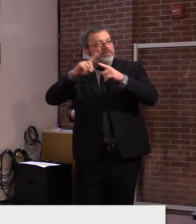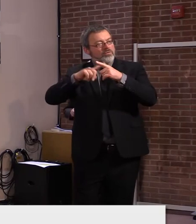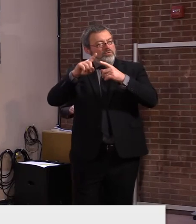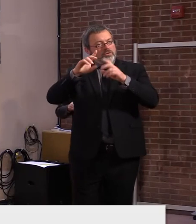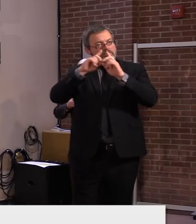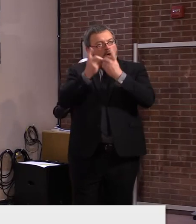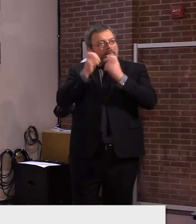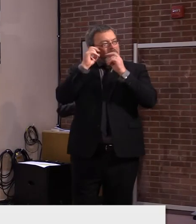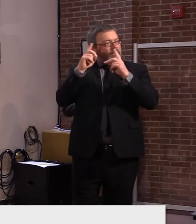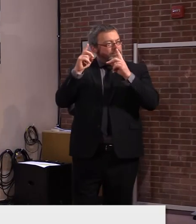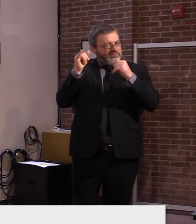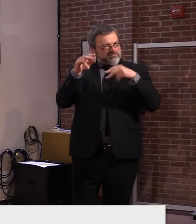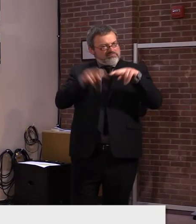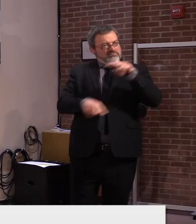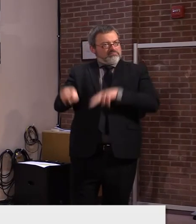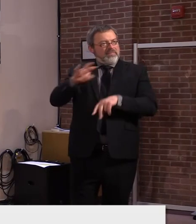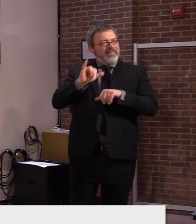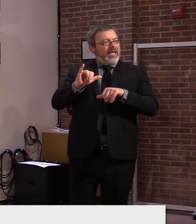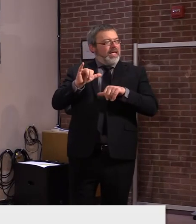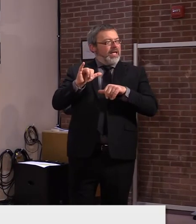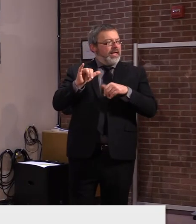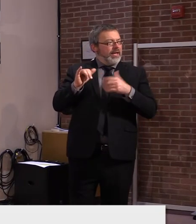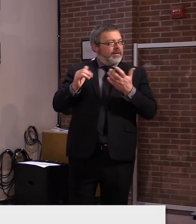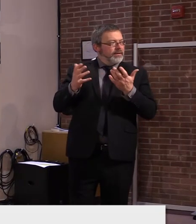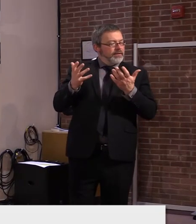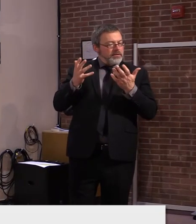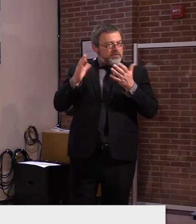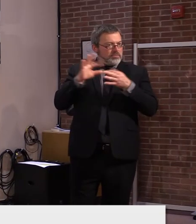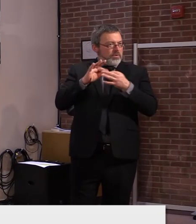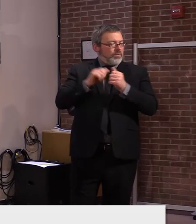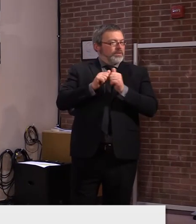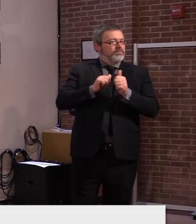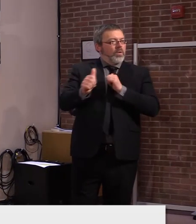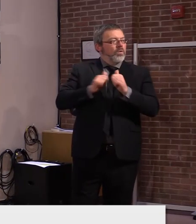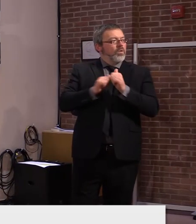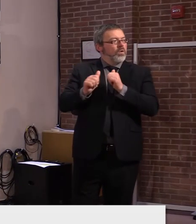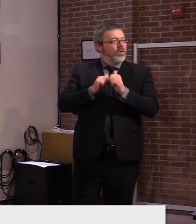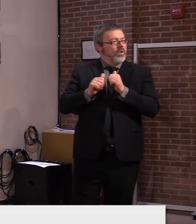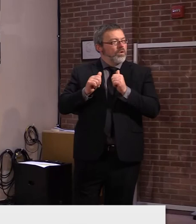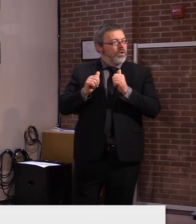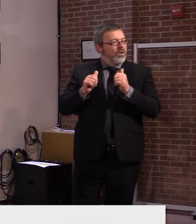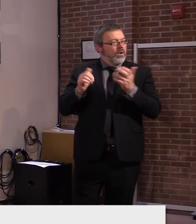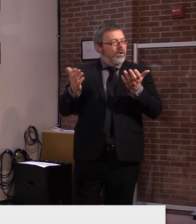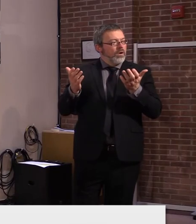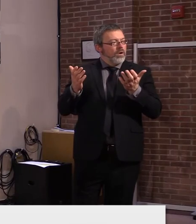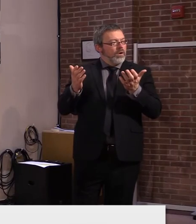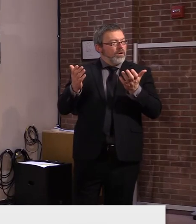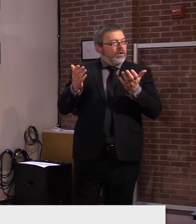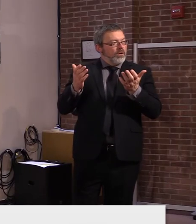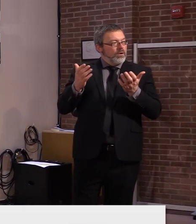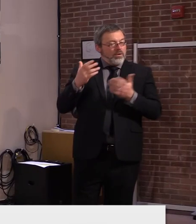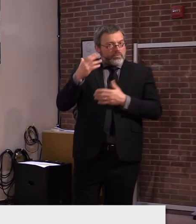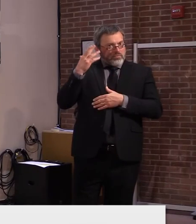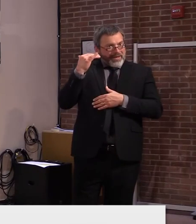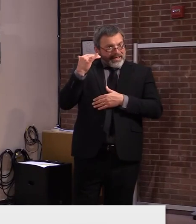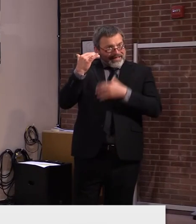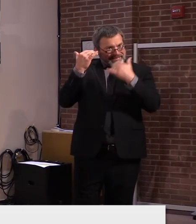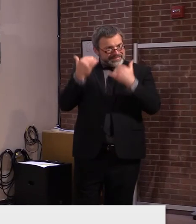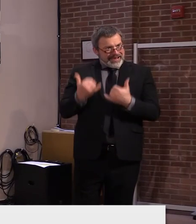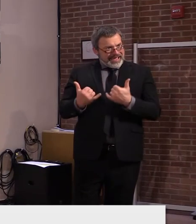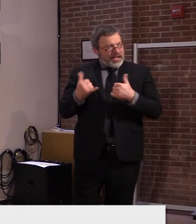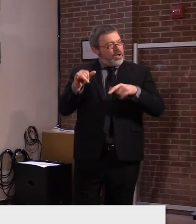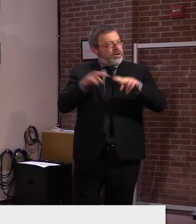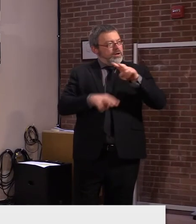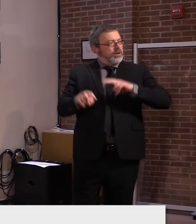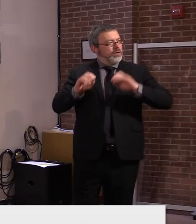And without that happening, there's really no oversight from elected officials at the